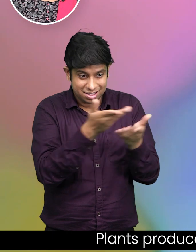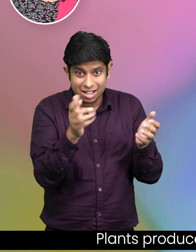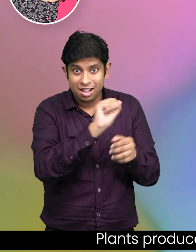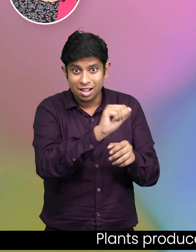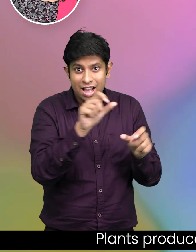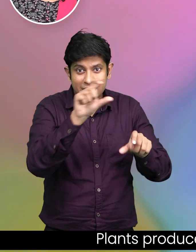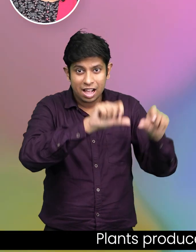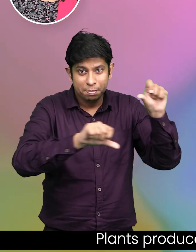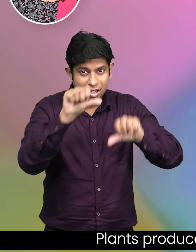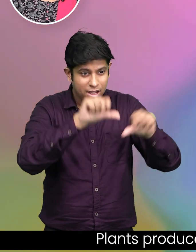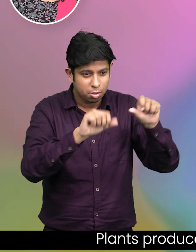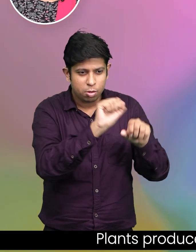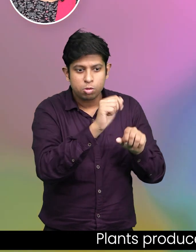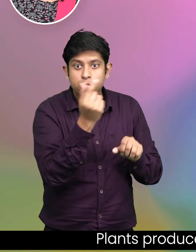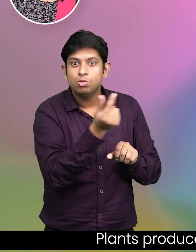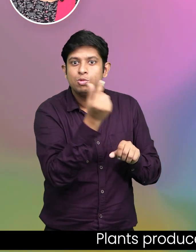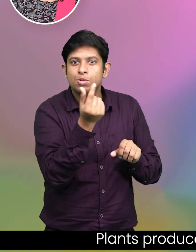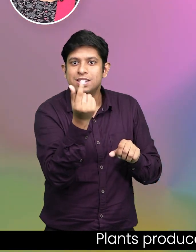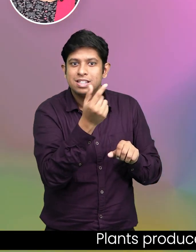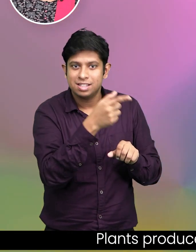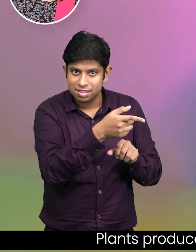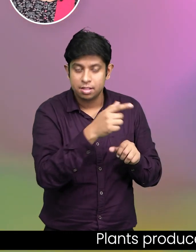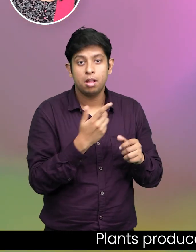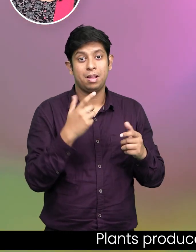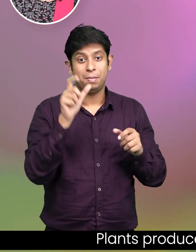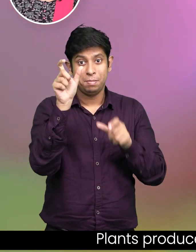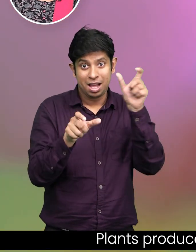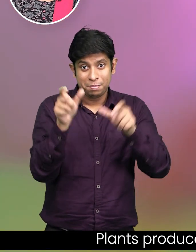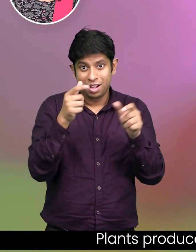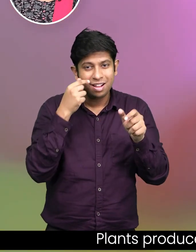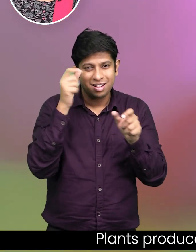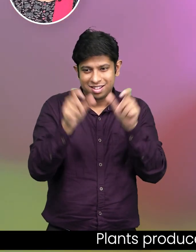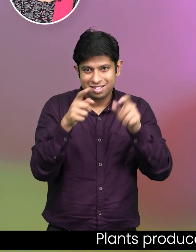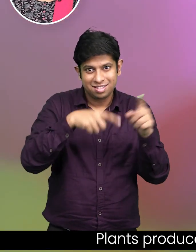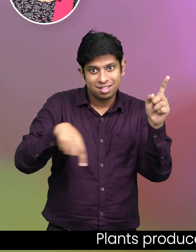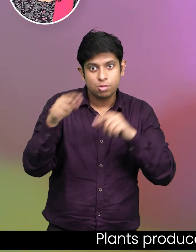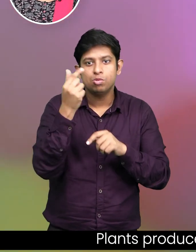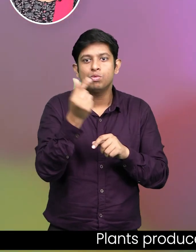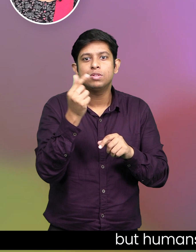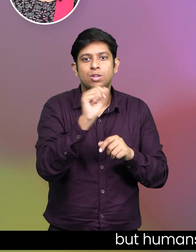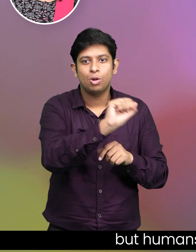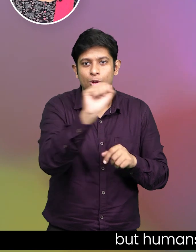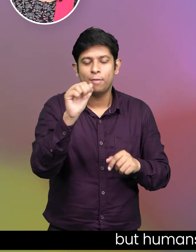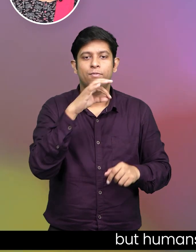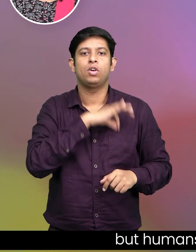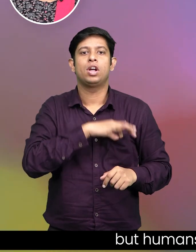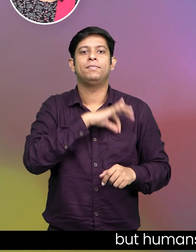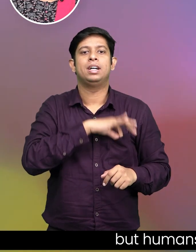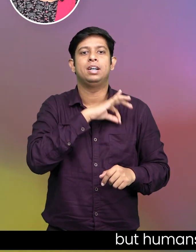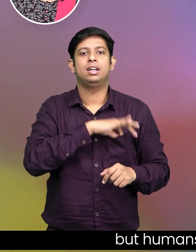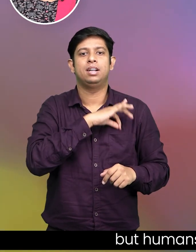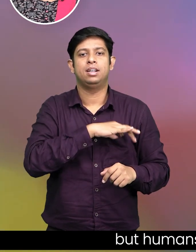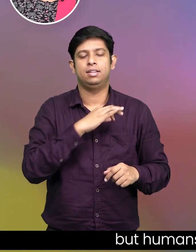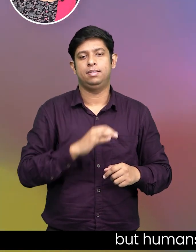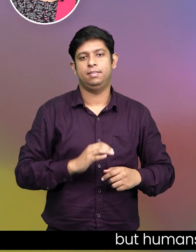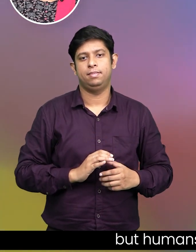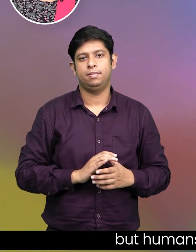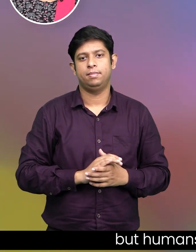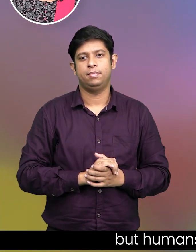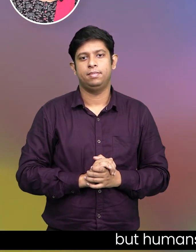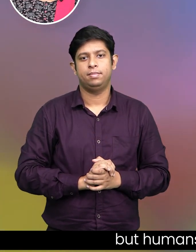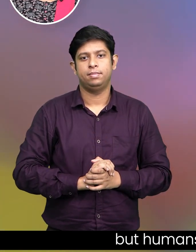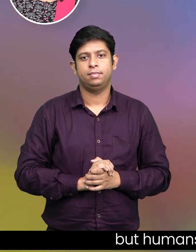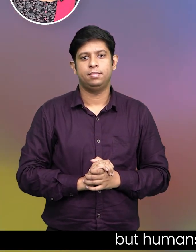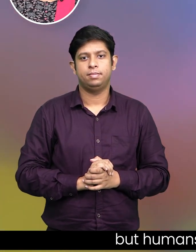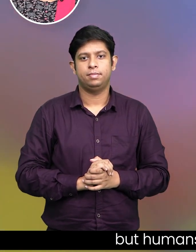Plants produce these chemicals for their own use, but humans use them